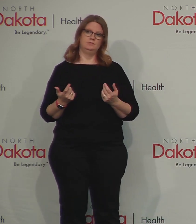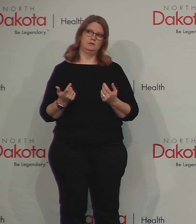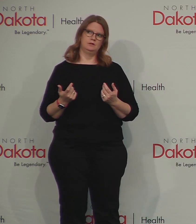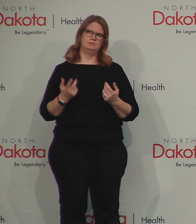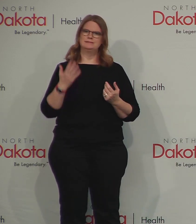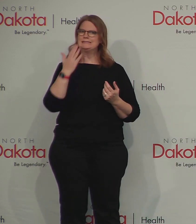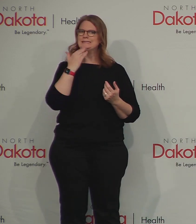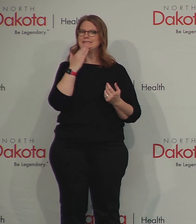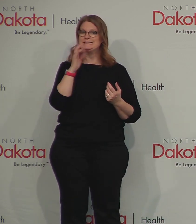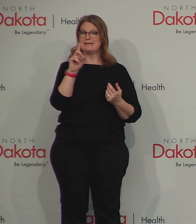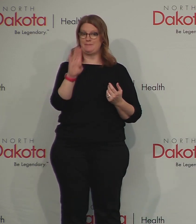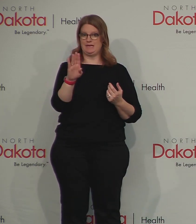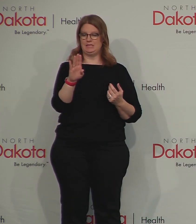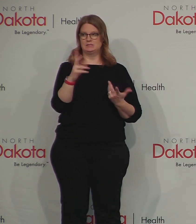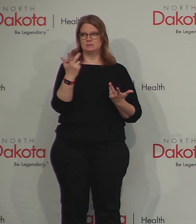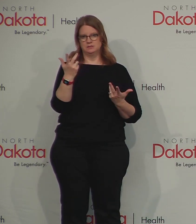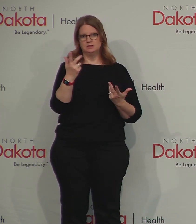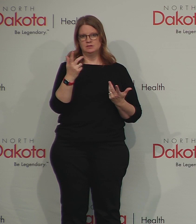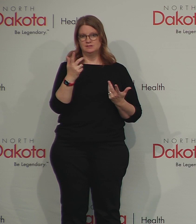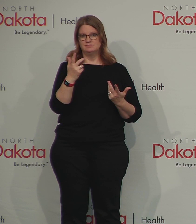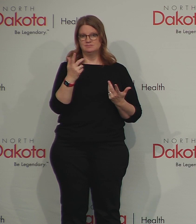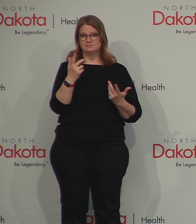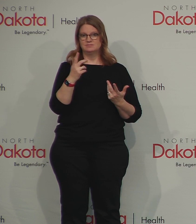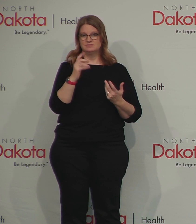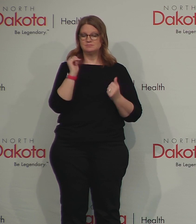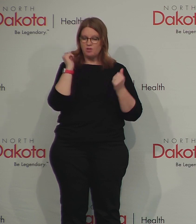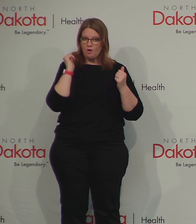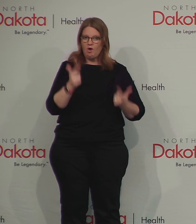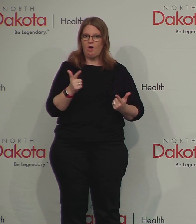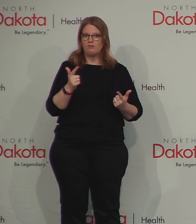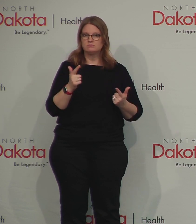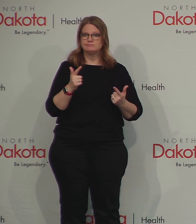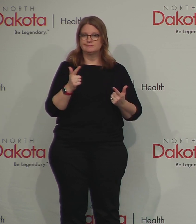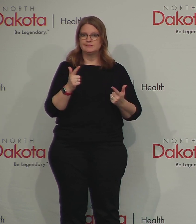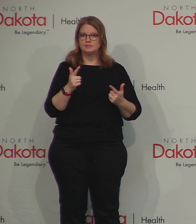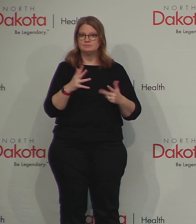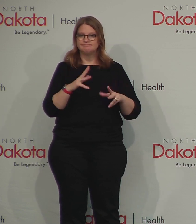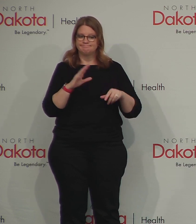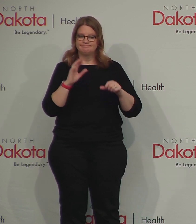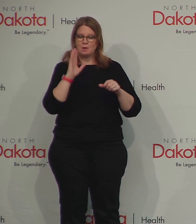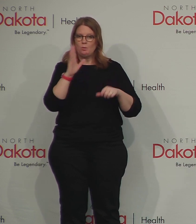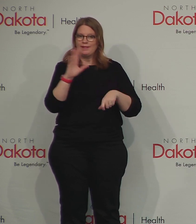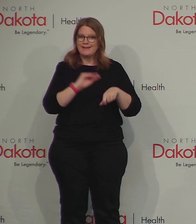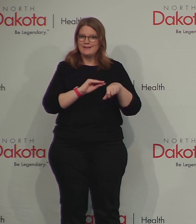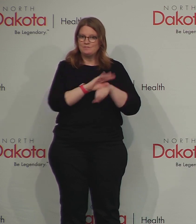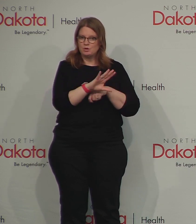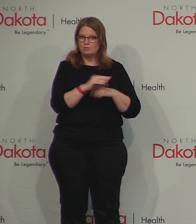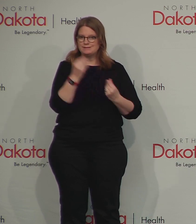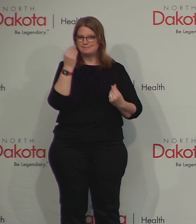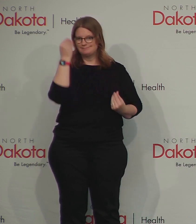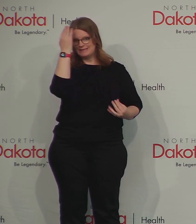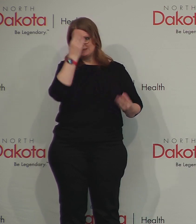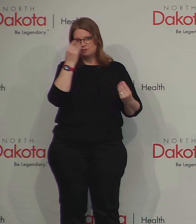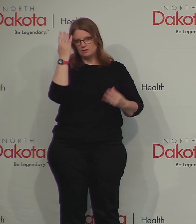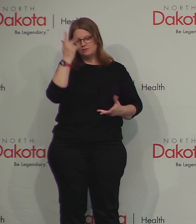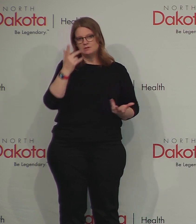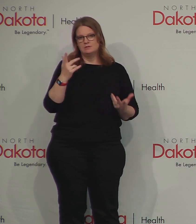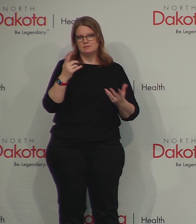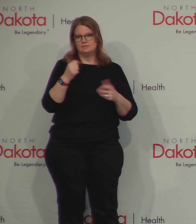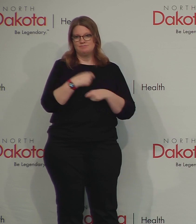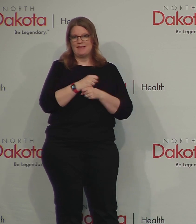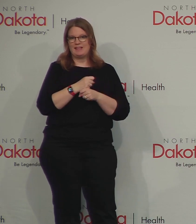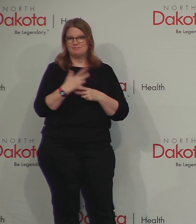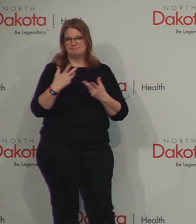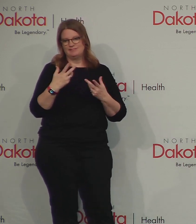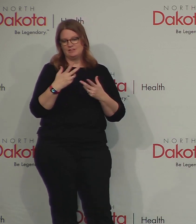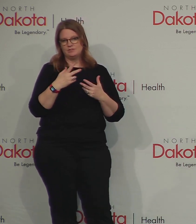said diabetes, I'll say it again. But those are all factors that could go into a consideration that would create eligibility for